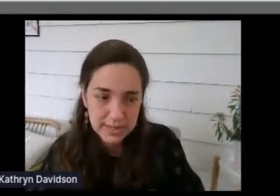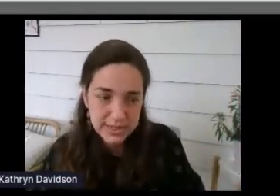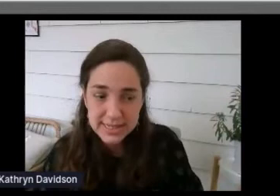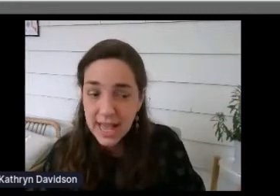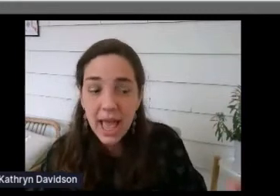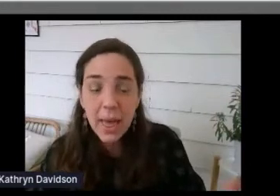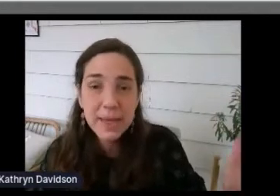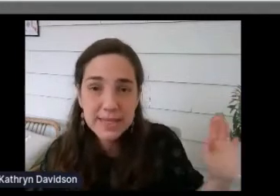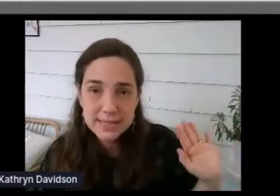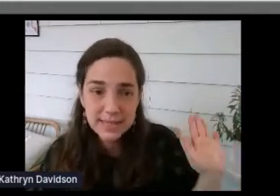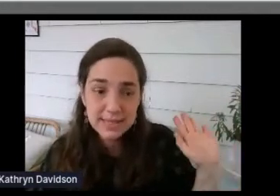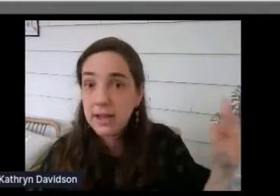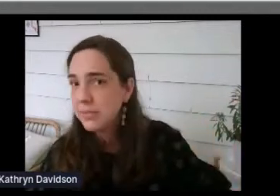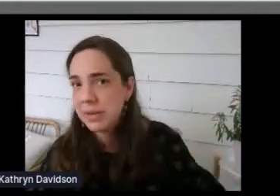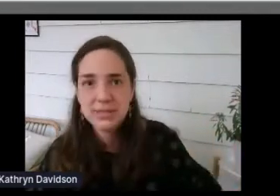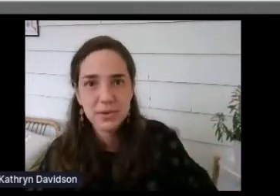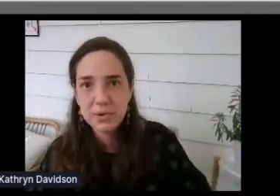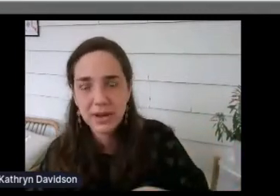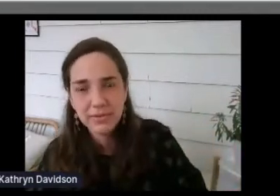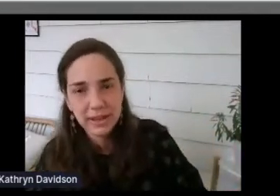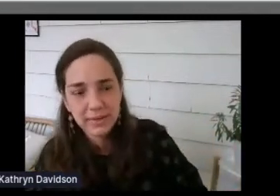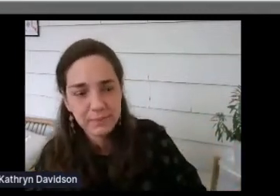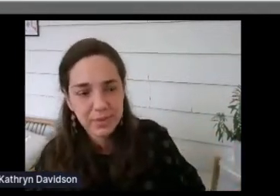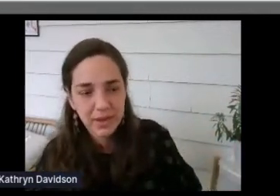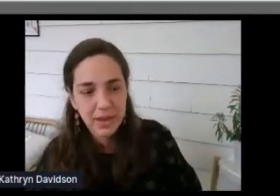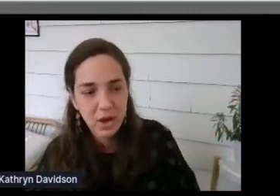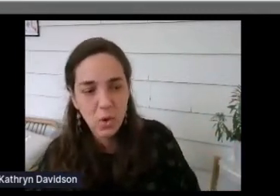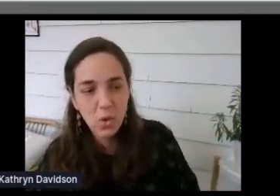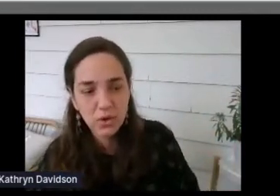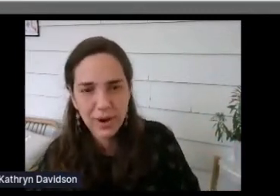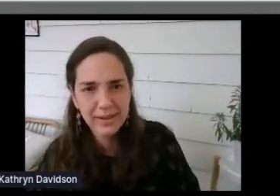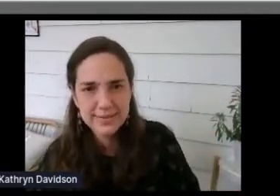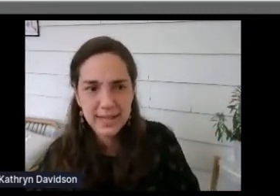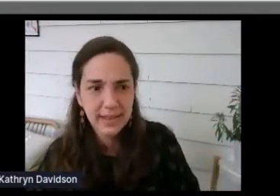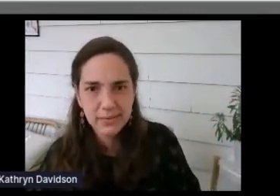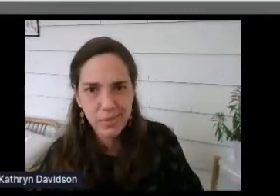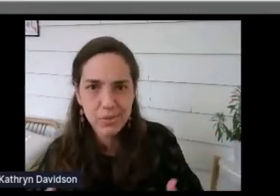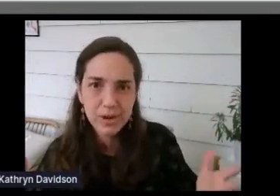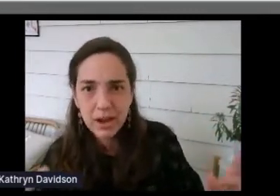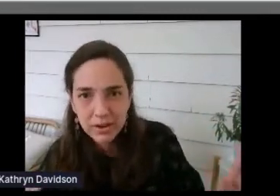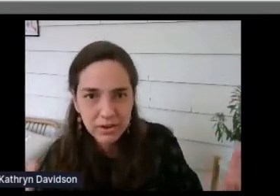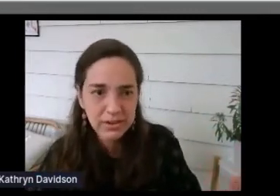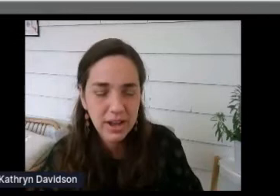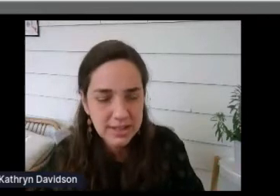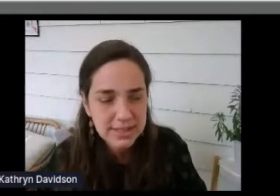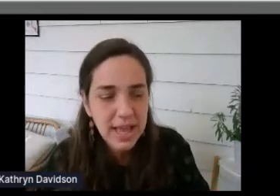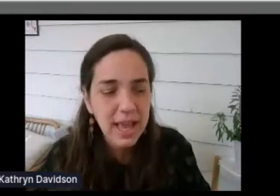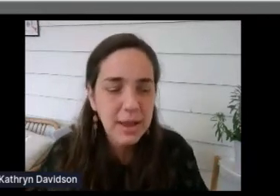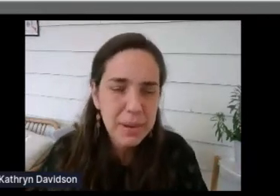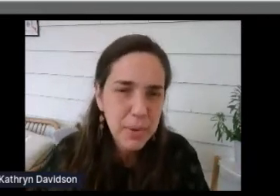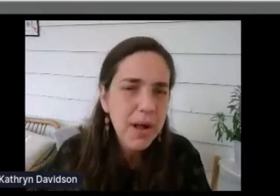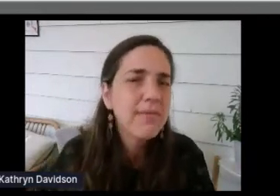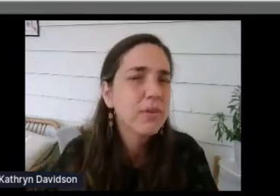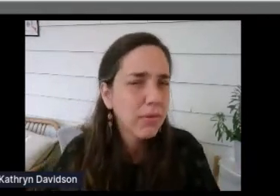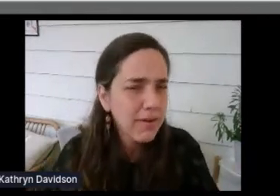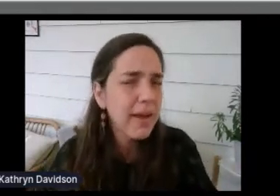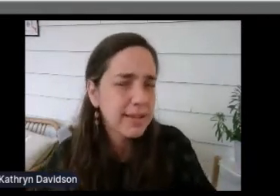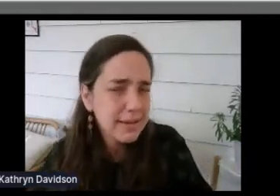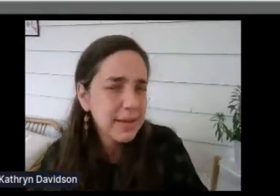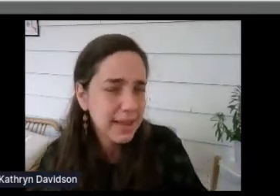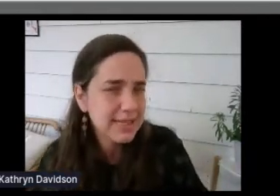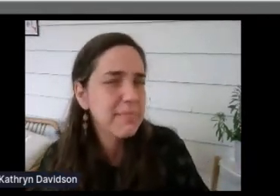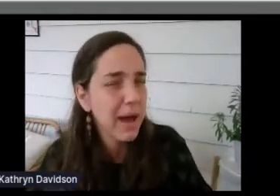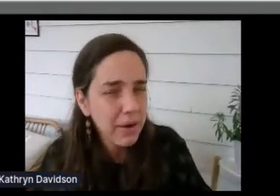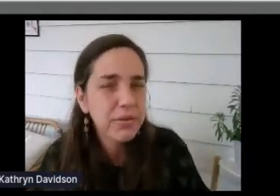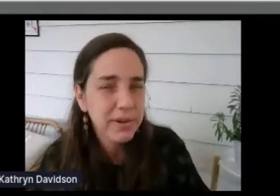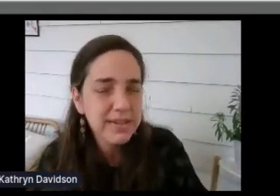the quantities, and this is unlimited. So you can have like a whole array of, say, like 300 dots, and people will have a rough